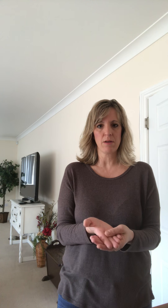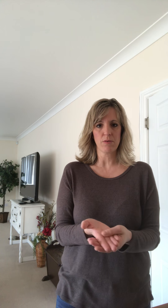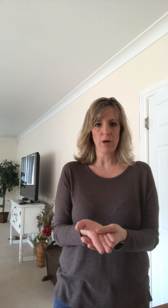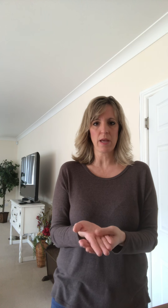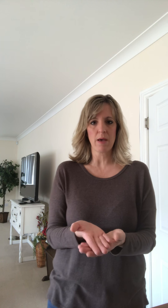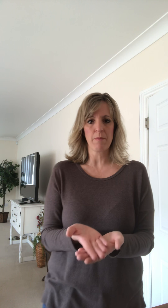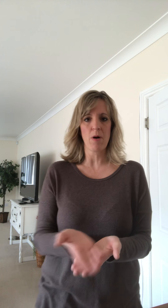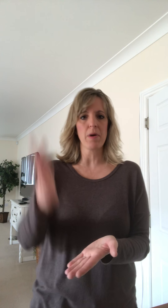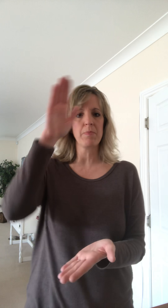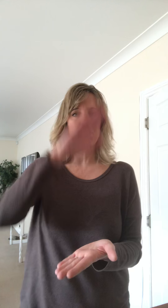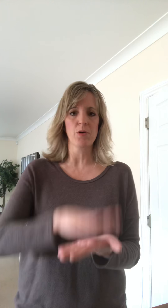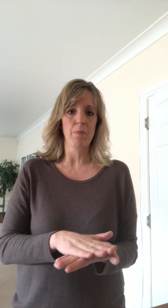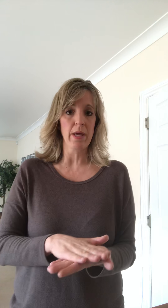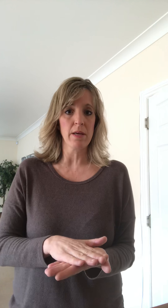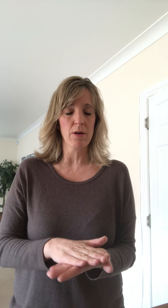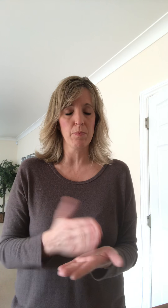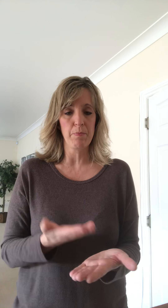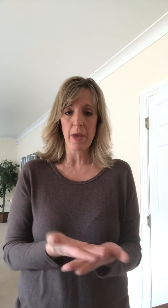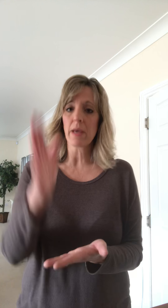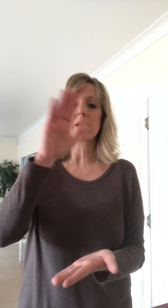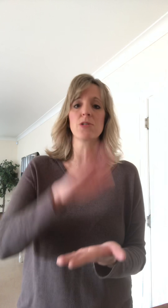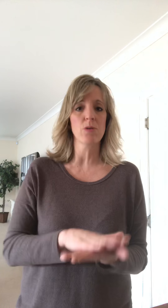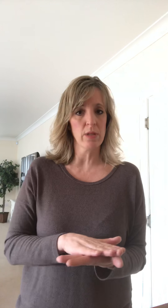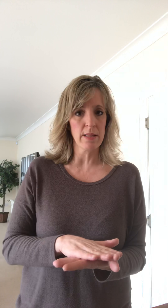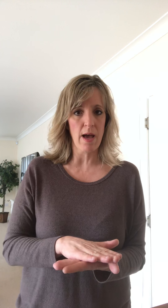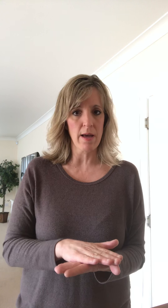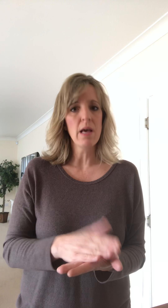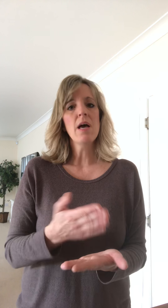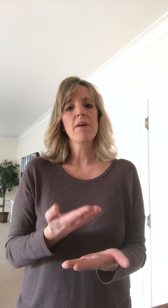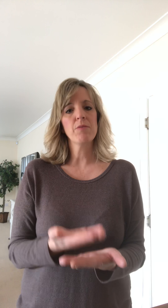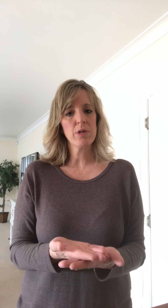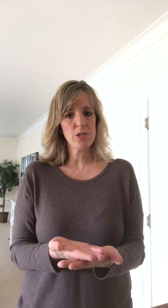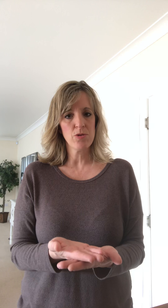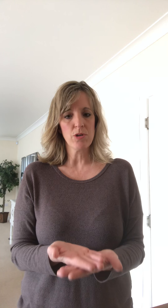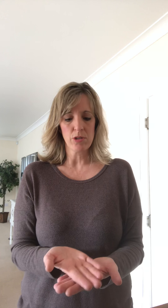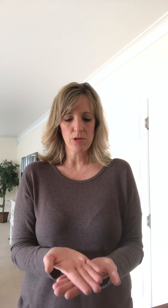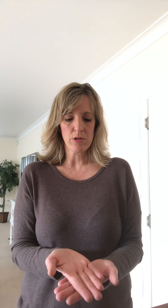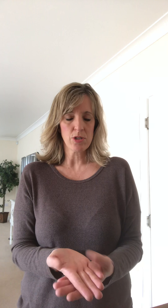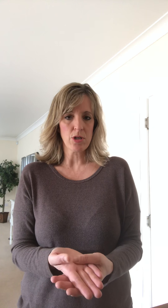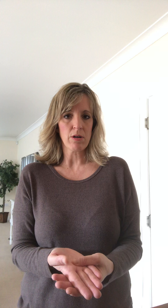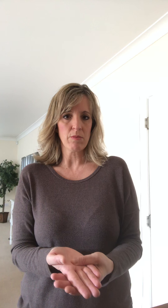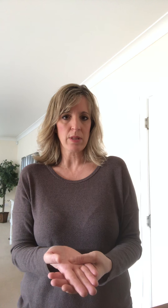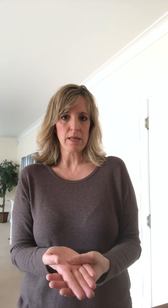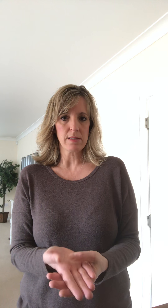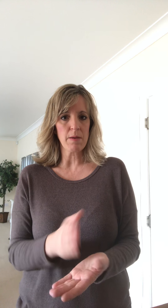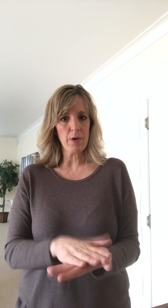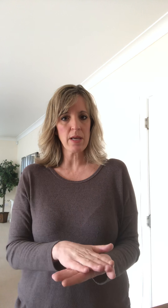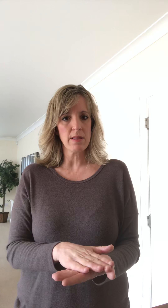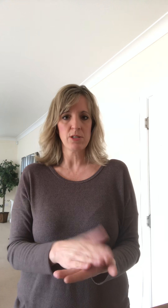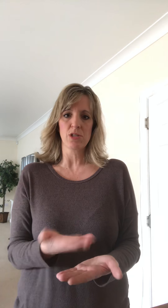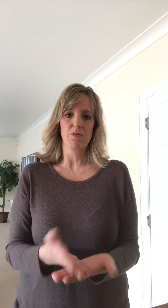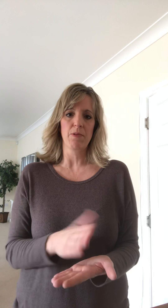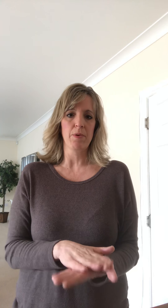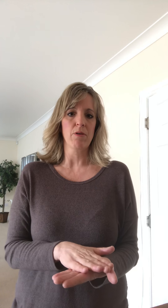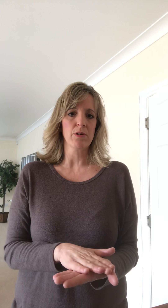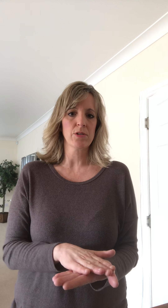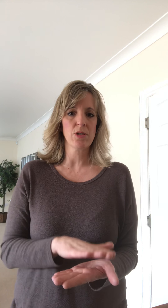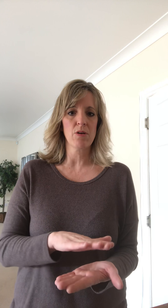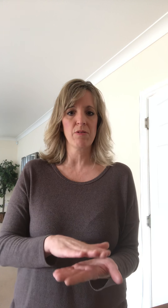or right hand palm up, bake or pancakes, you go like that. If you want to do cook, you can start it with that same way and then just flip it over. So if you